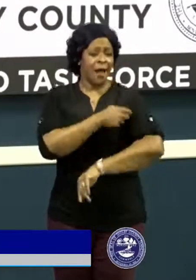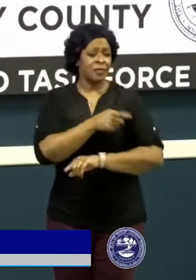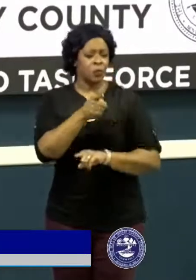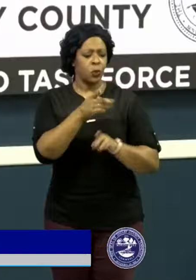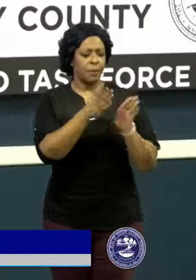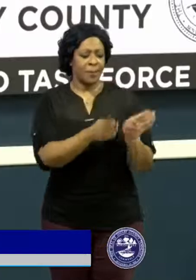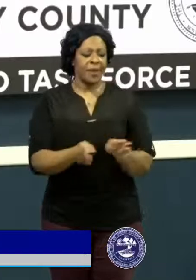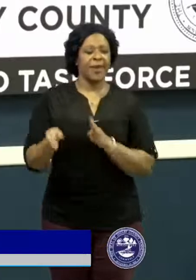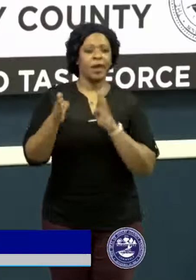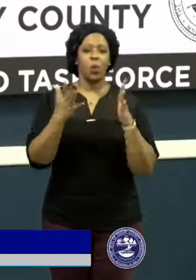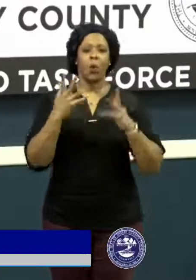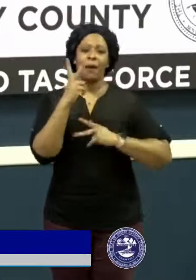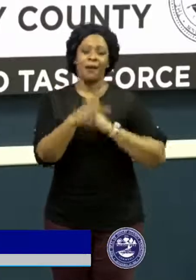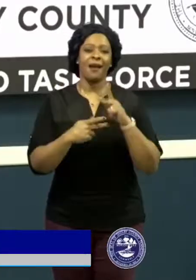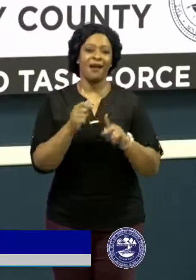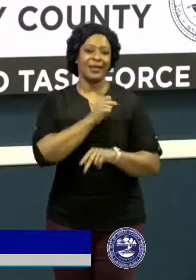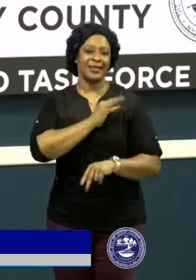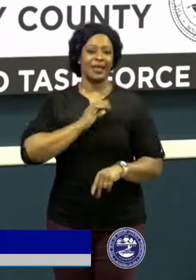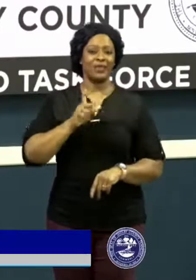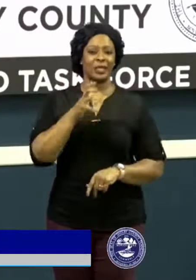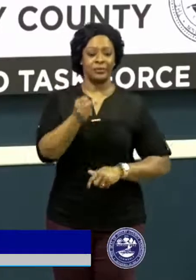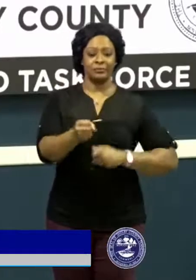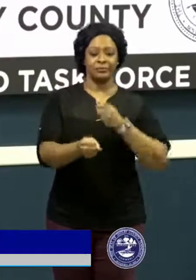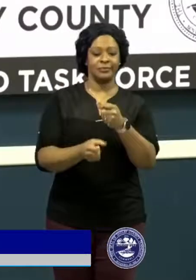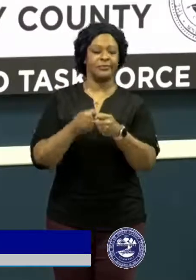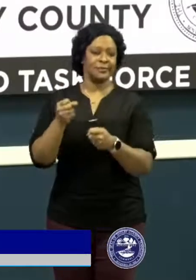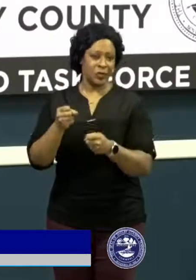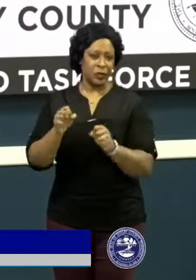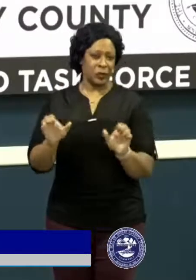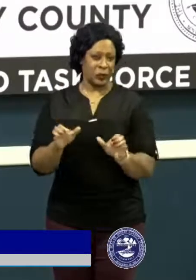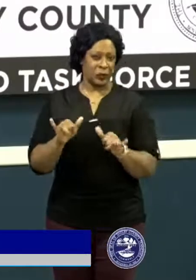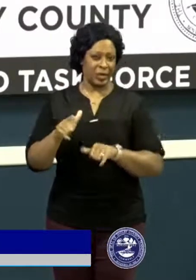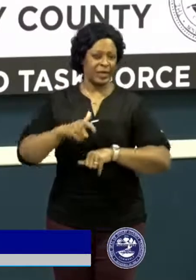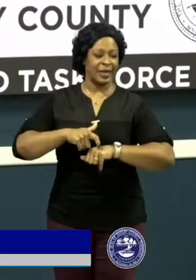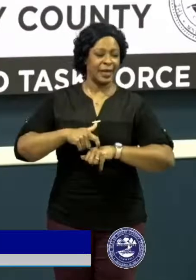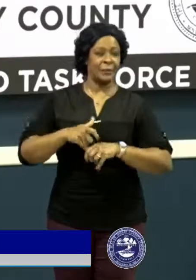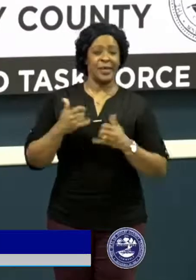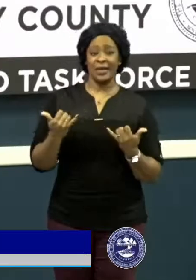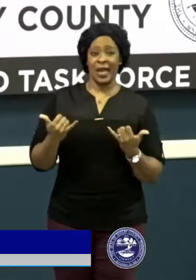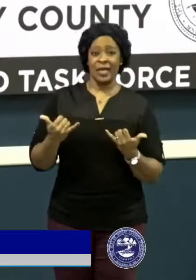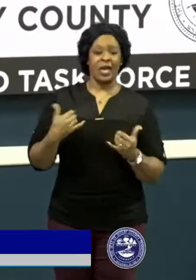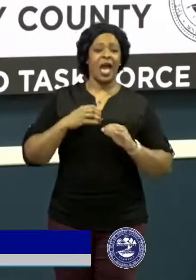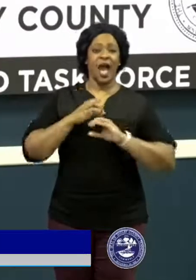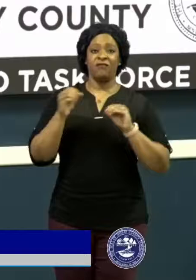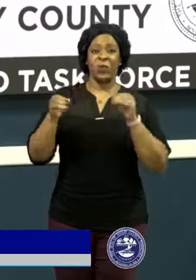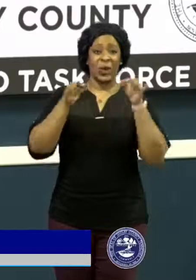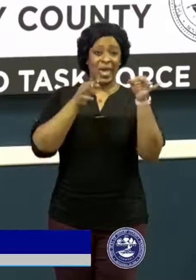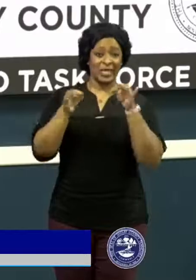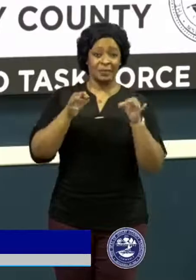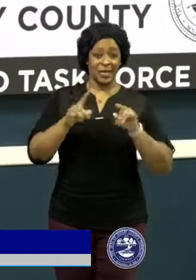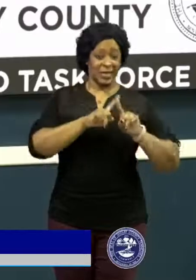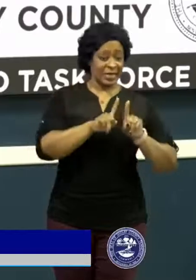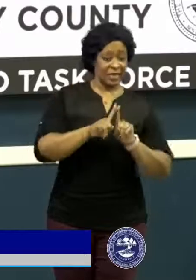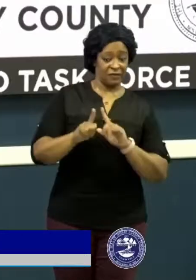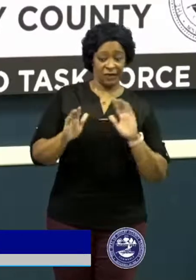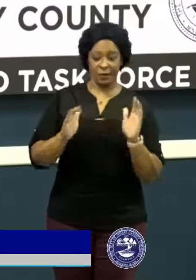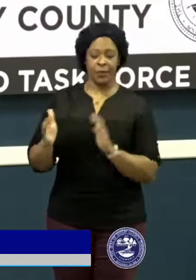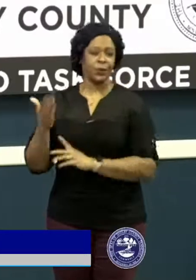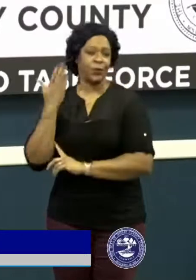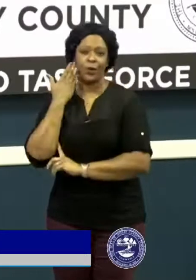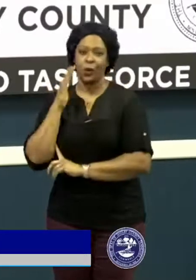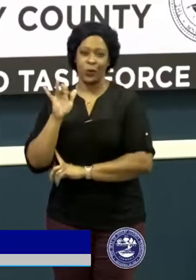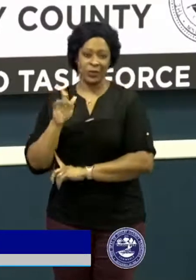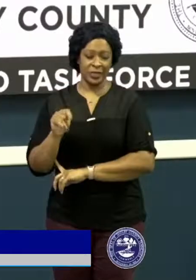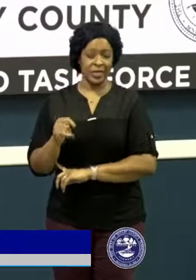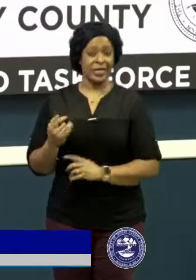to plan for what type of staffing they need to do. But at this point, we don't have a breakdown of the difference. We just know